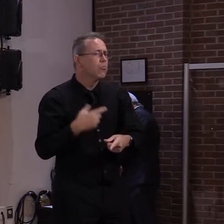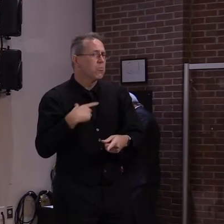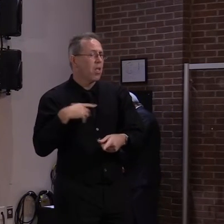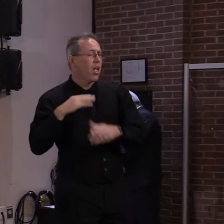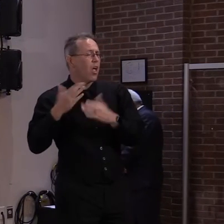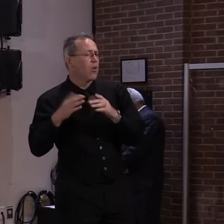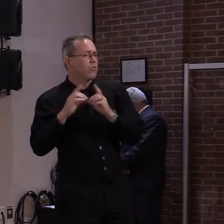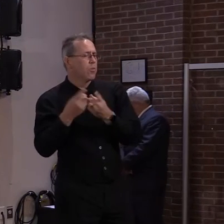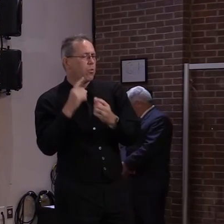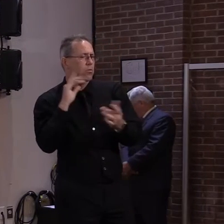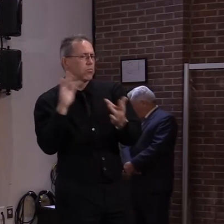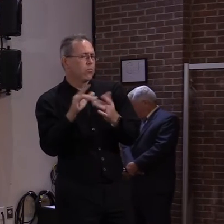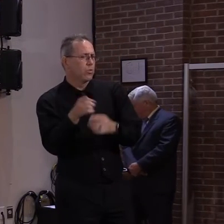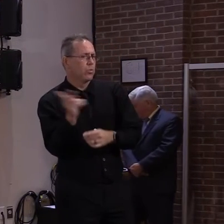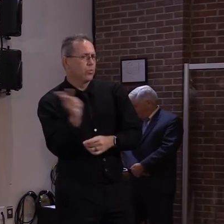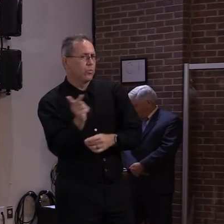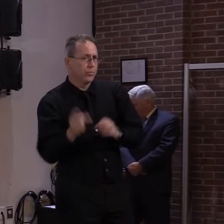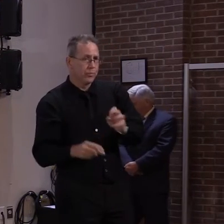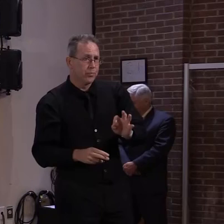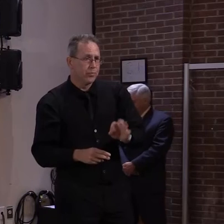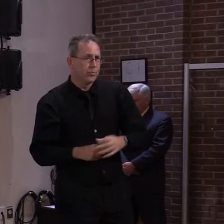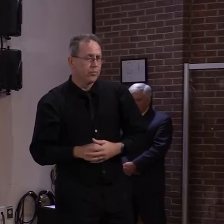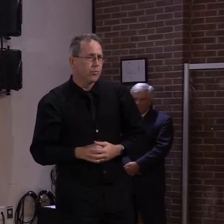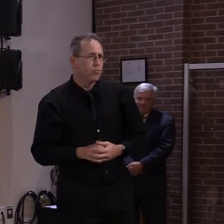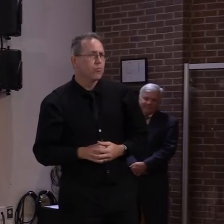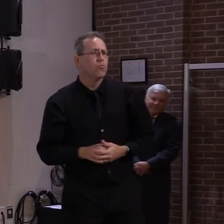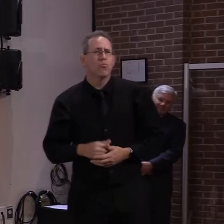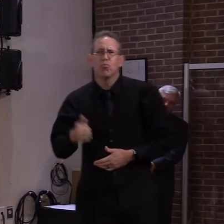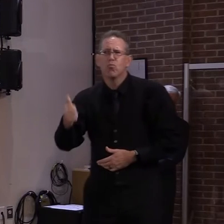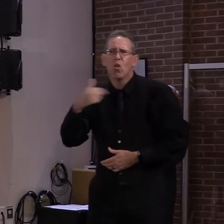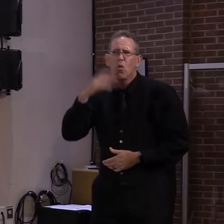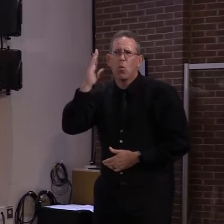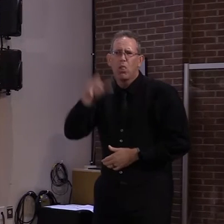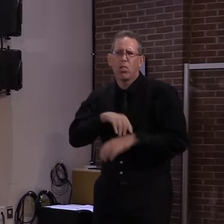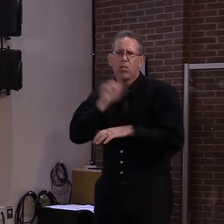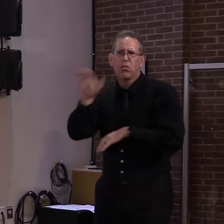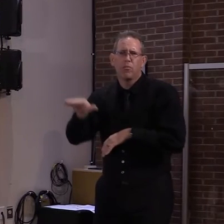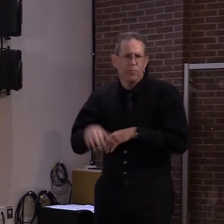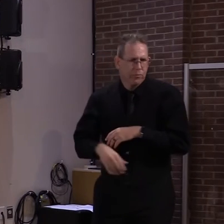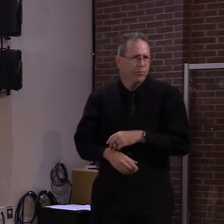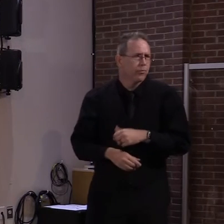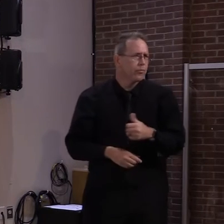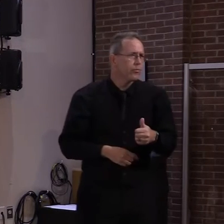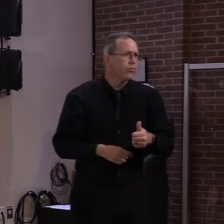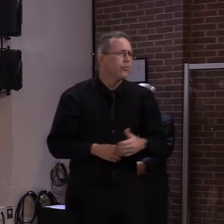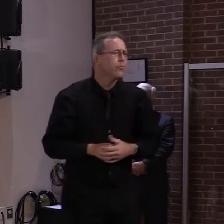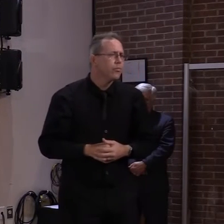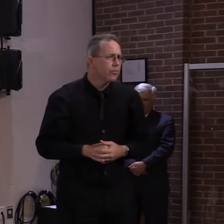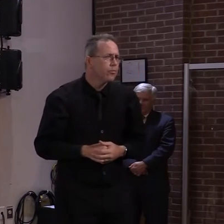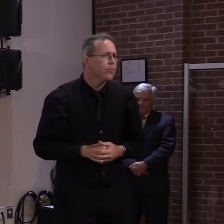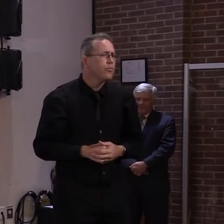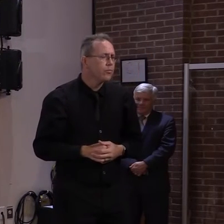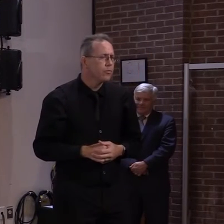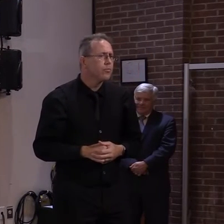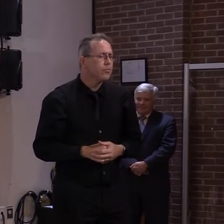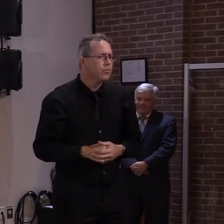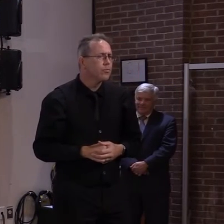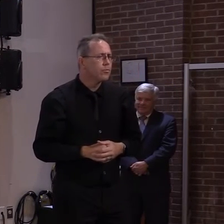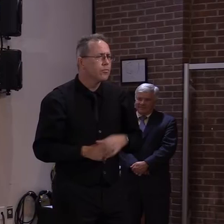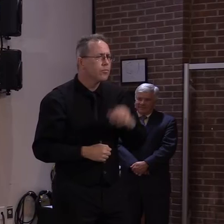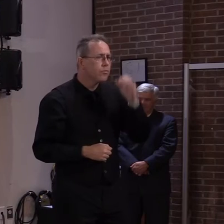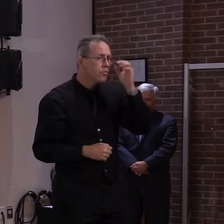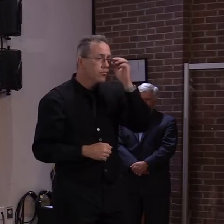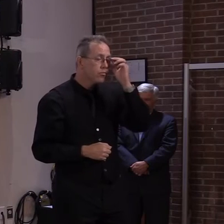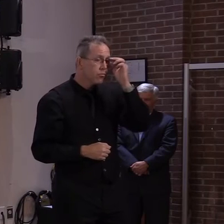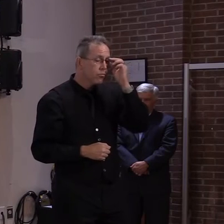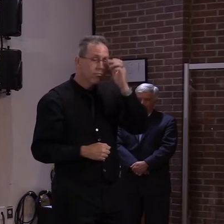Sure thing. I've actually just sent that to Rebecca, and I think that's it for me today. I'll let you off the hook. All right. Thank